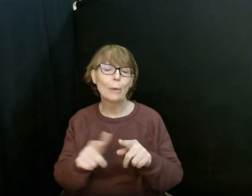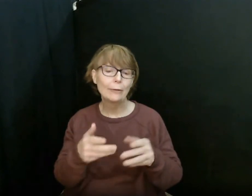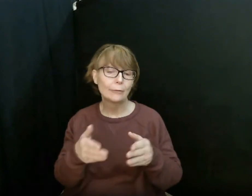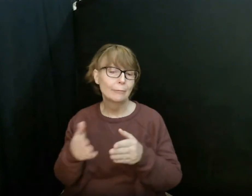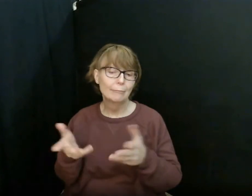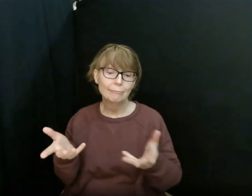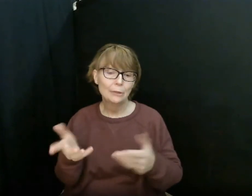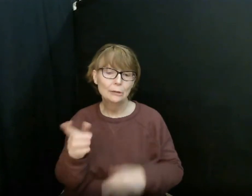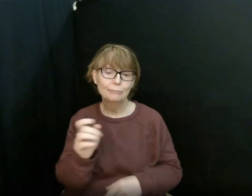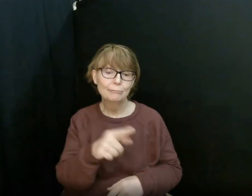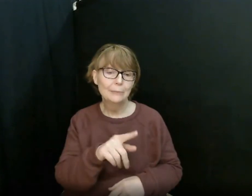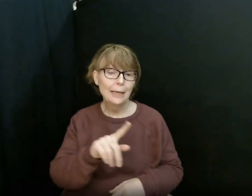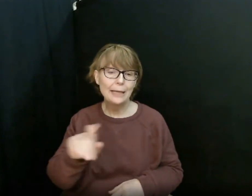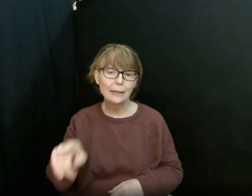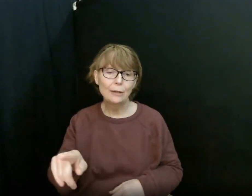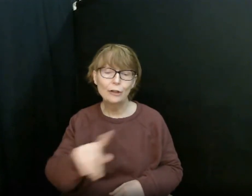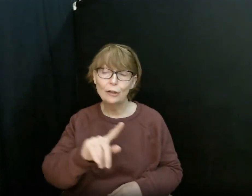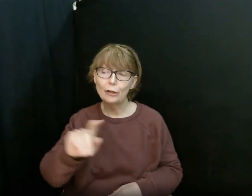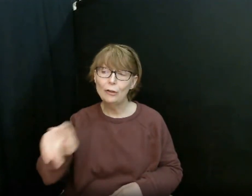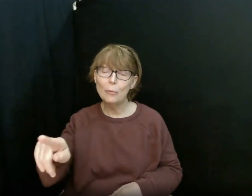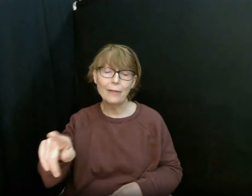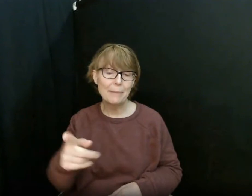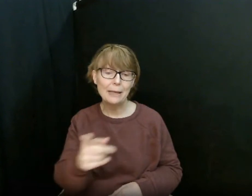ways. Okay. And you know what that means,